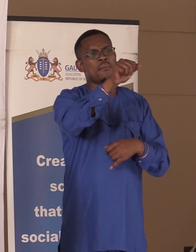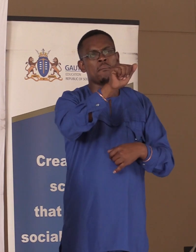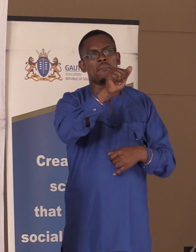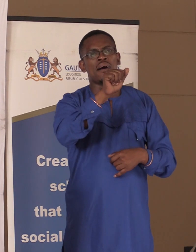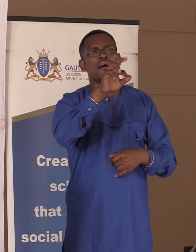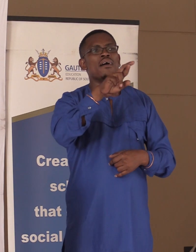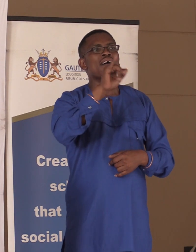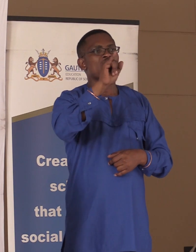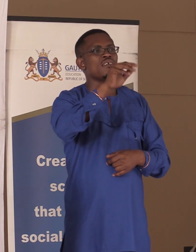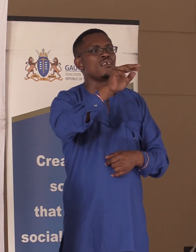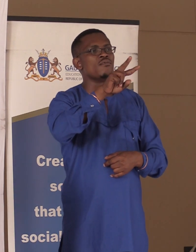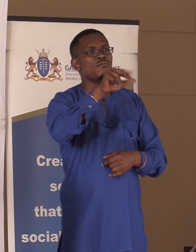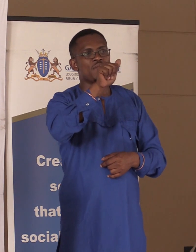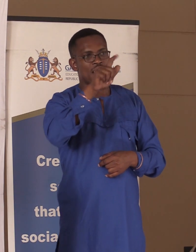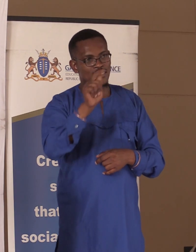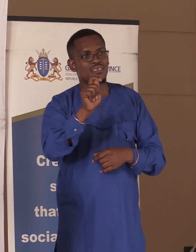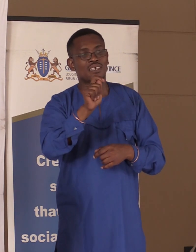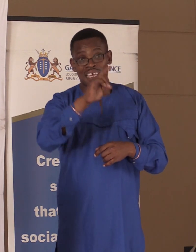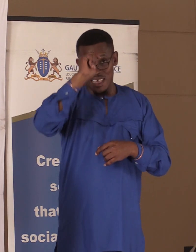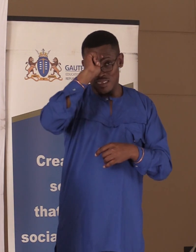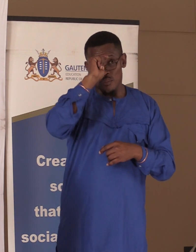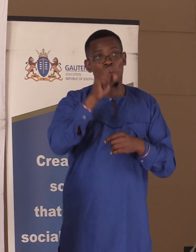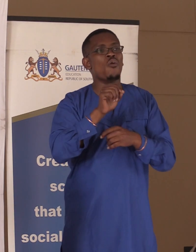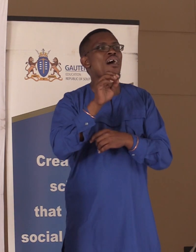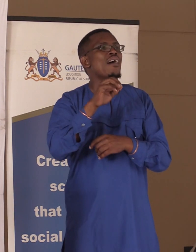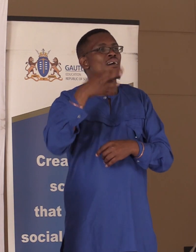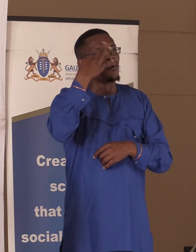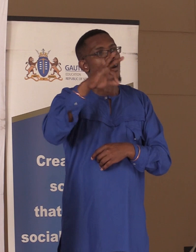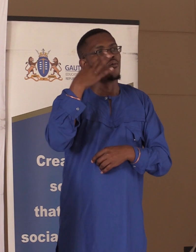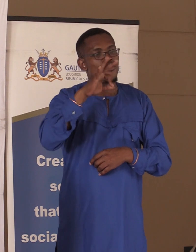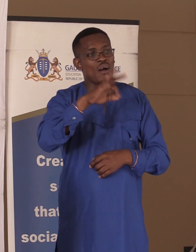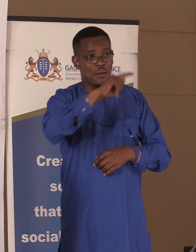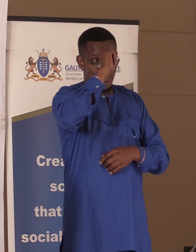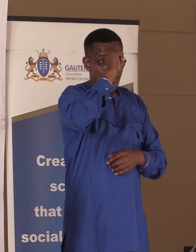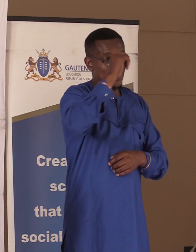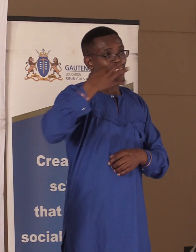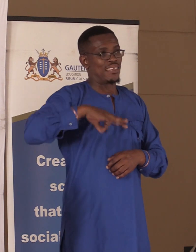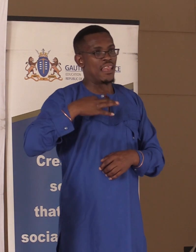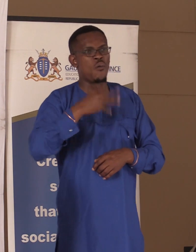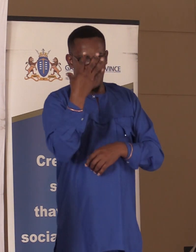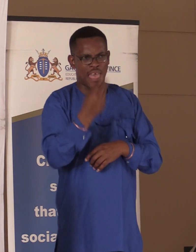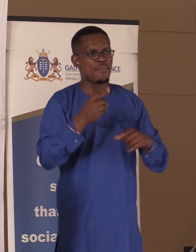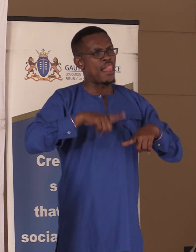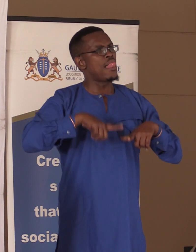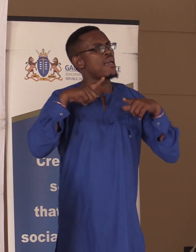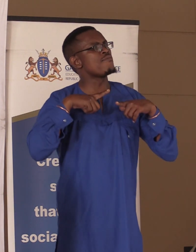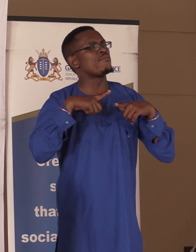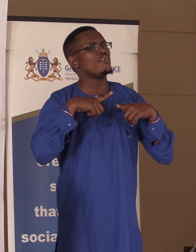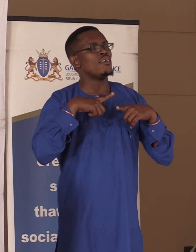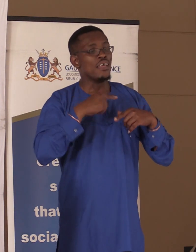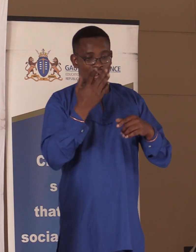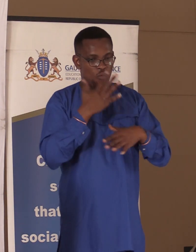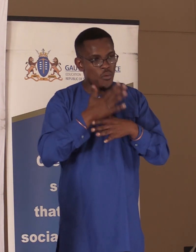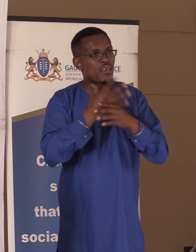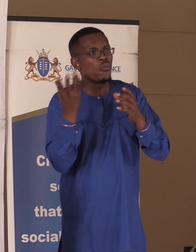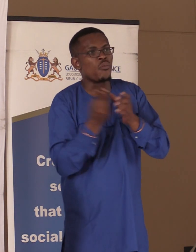here, Umushimana Marangua. So us, the Harangua boys and girls, held the line. And we're working with an